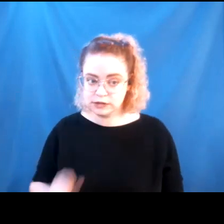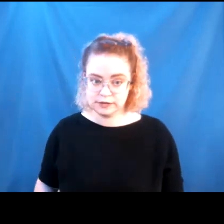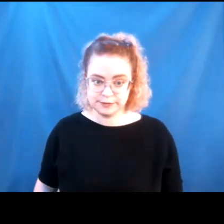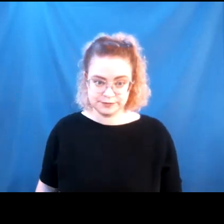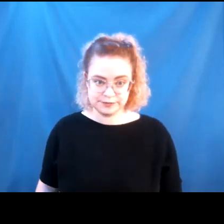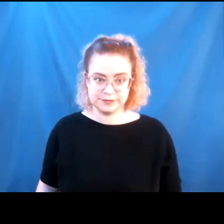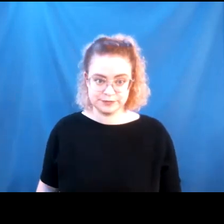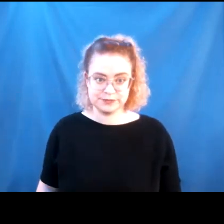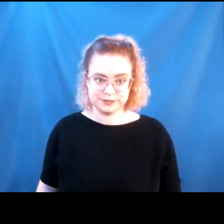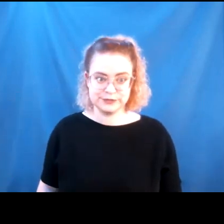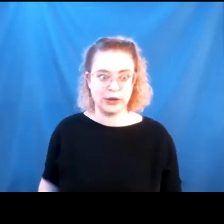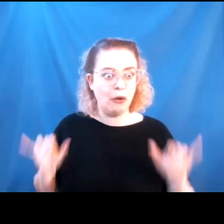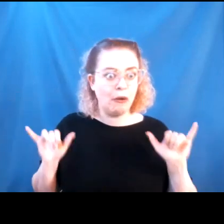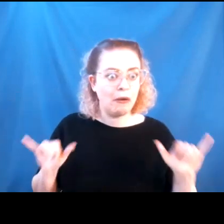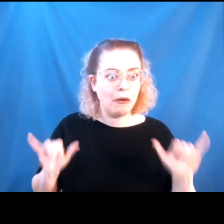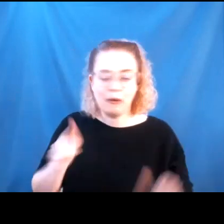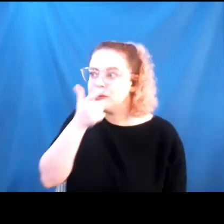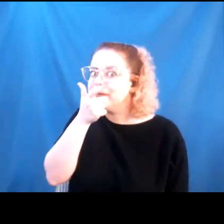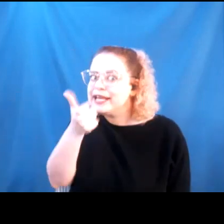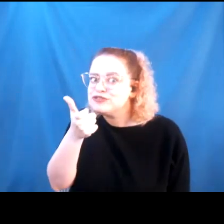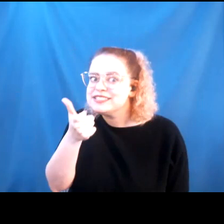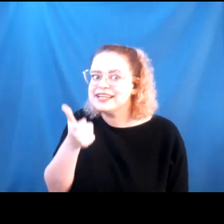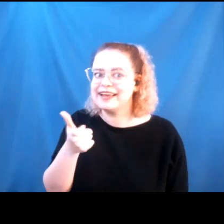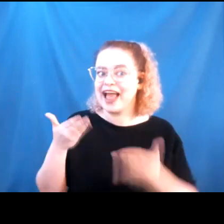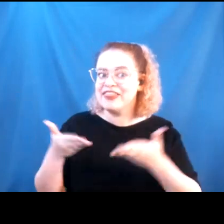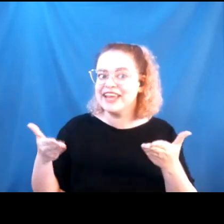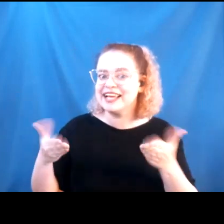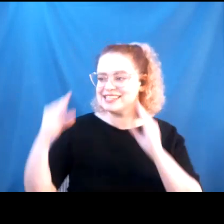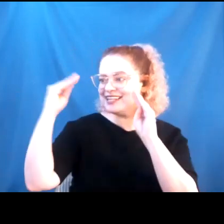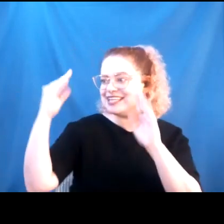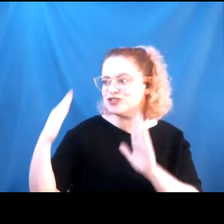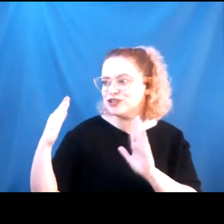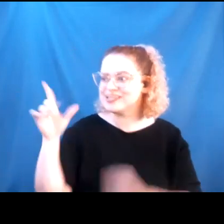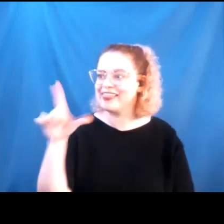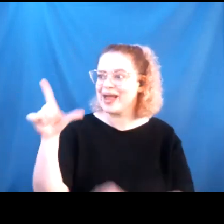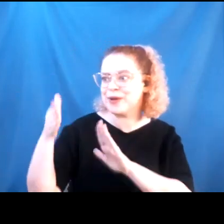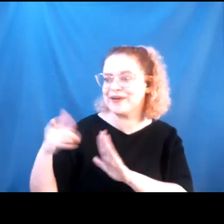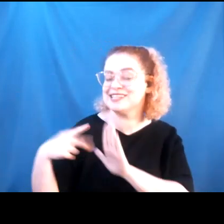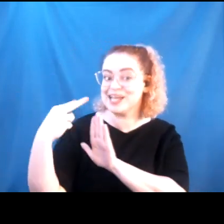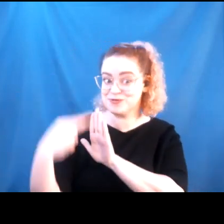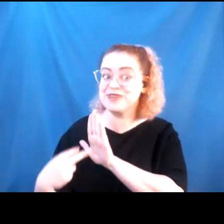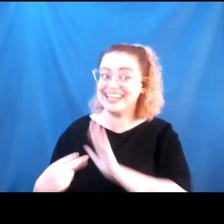There's some interesting stuff in the front there for all you teachers and parents and librarians. All right.